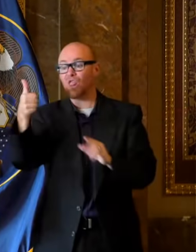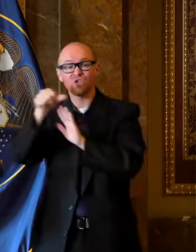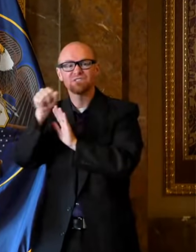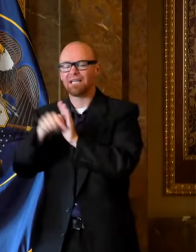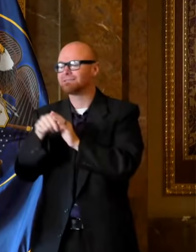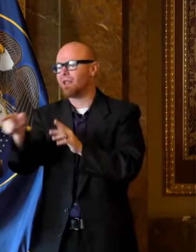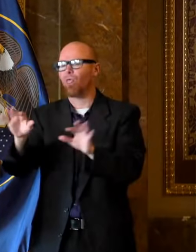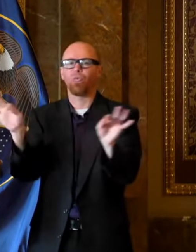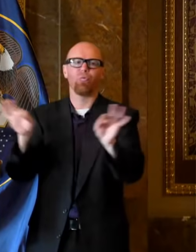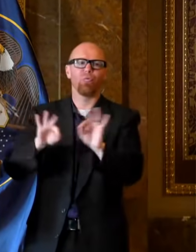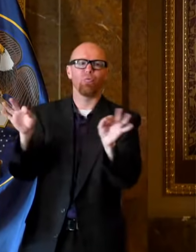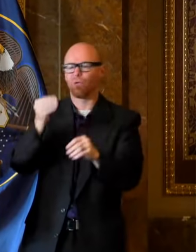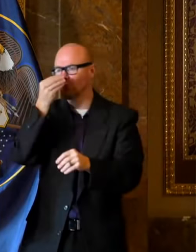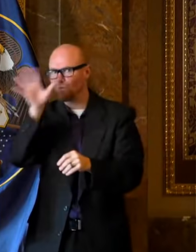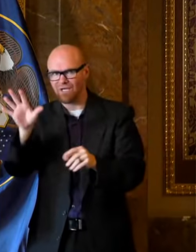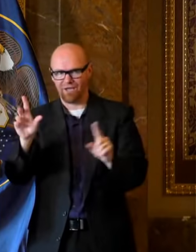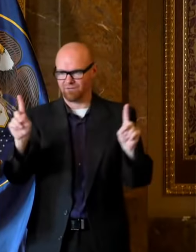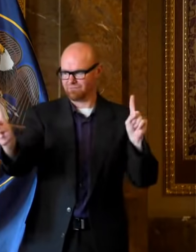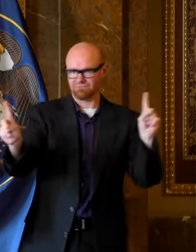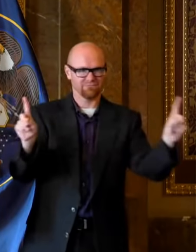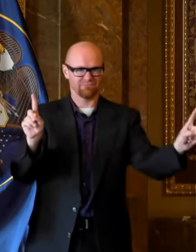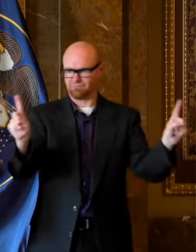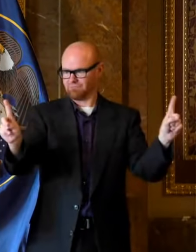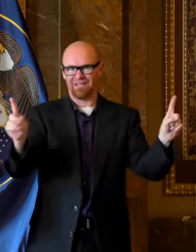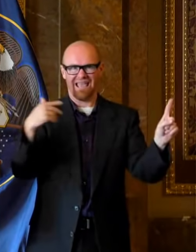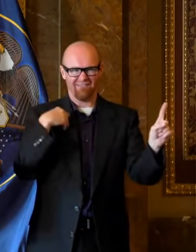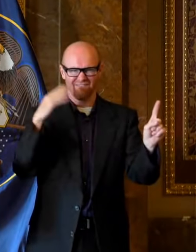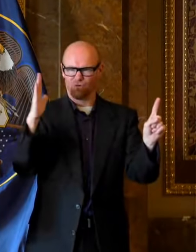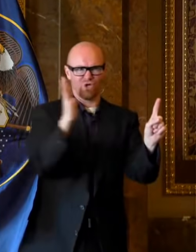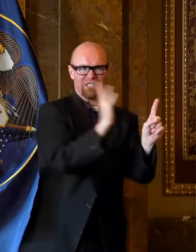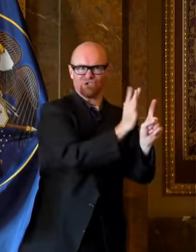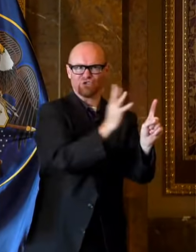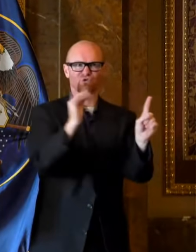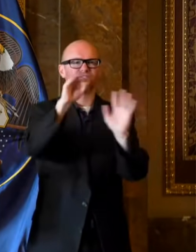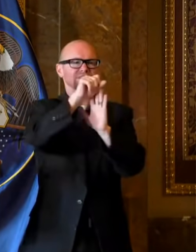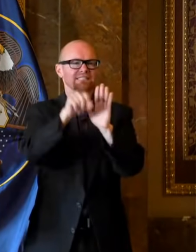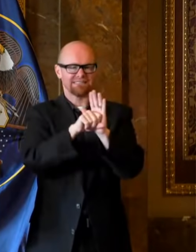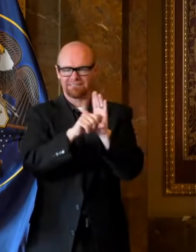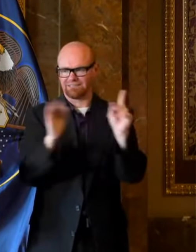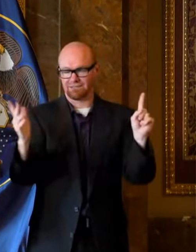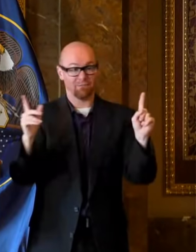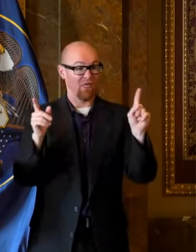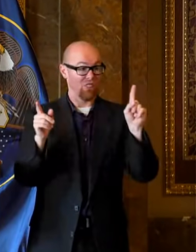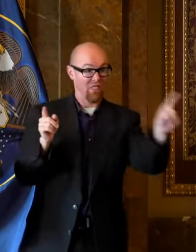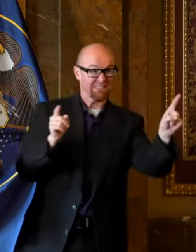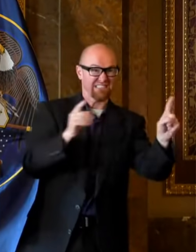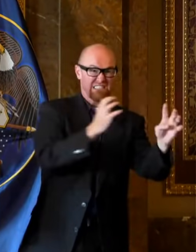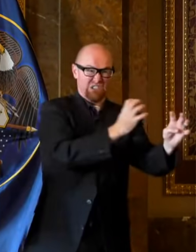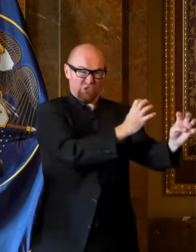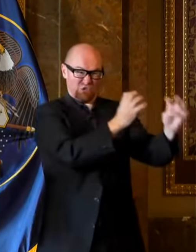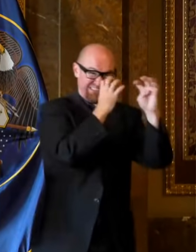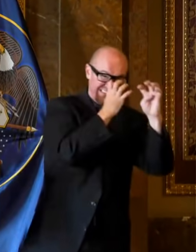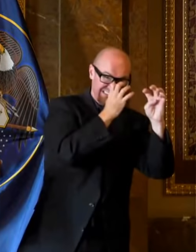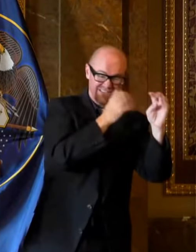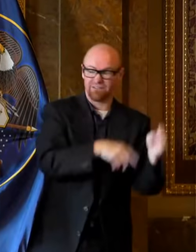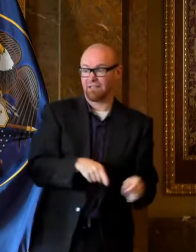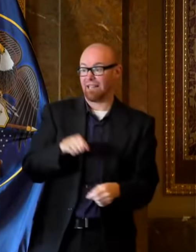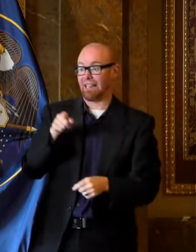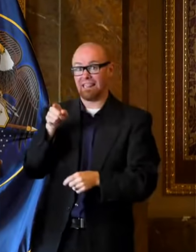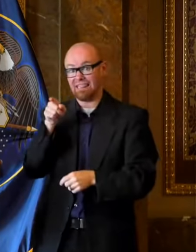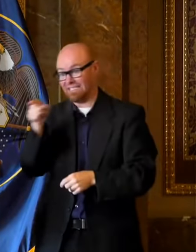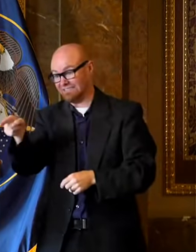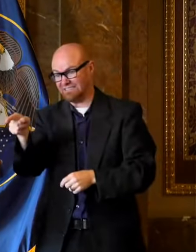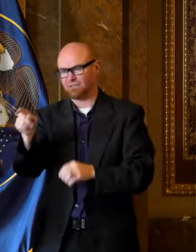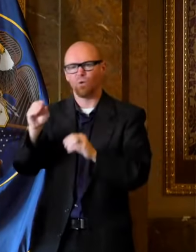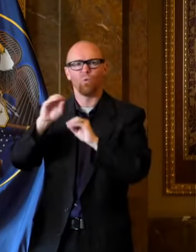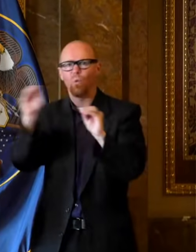all. If you look at the mobility data and the actions of people, they were very similar. Regardless, people made their decisions